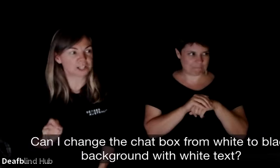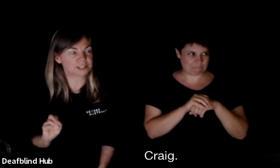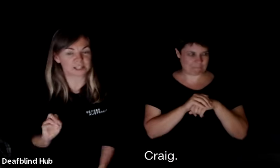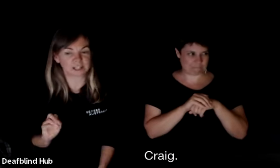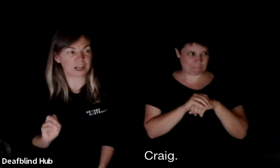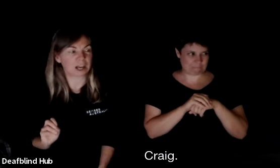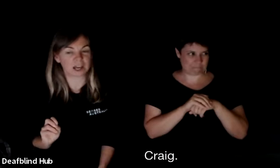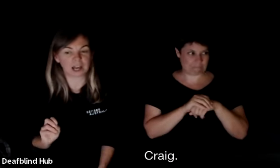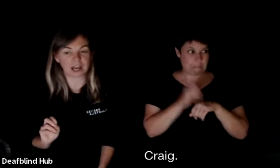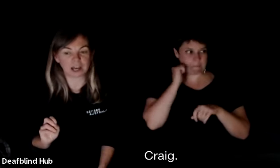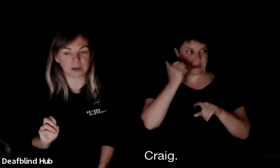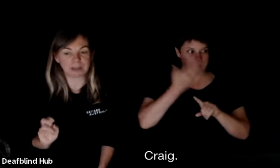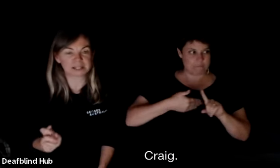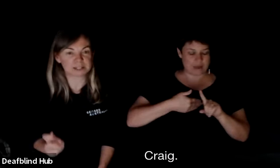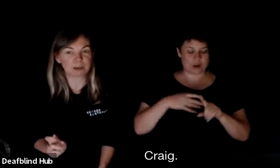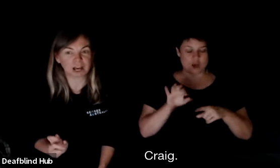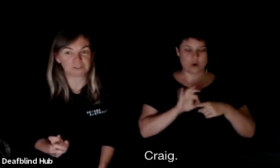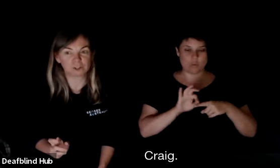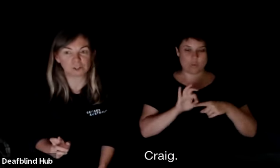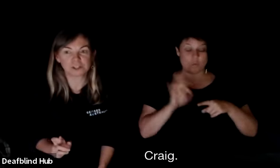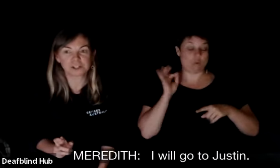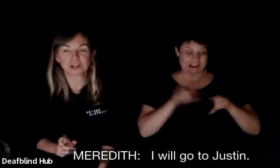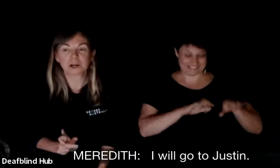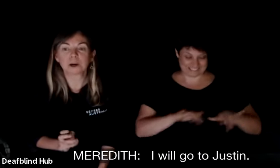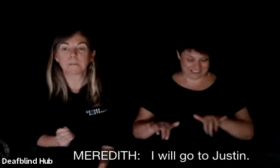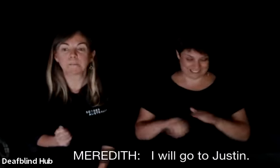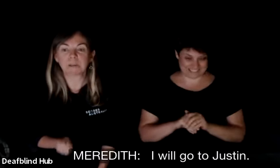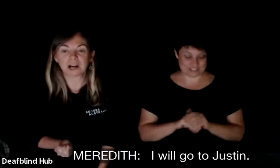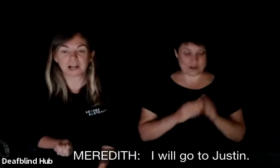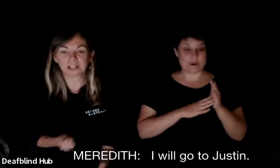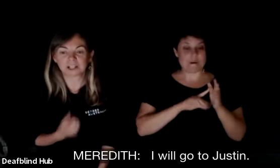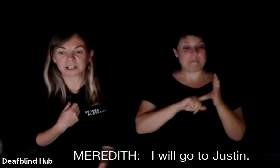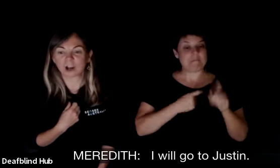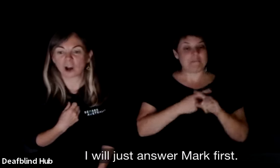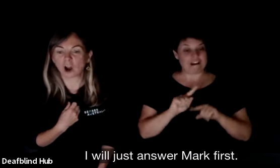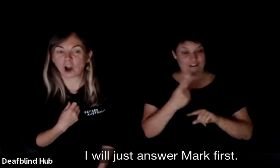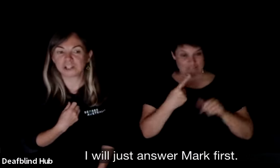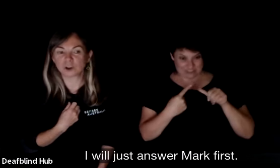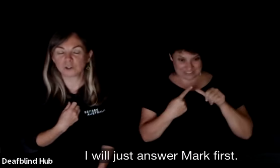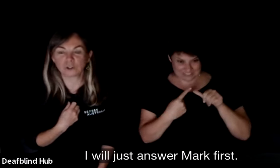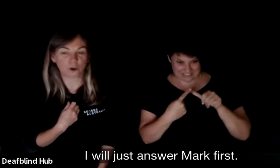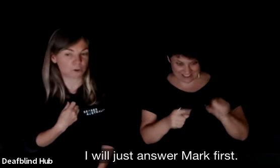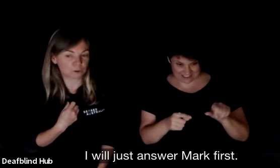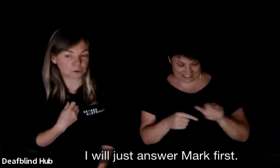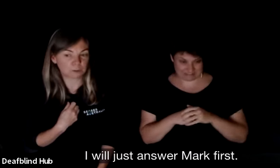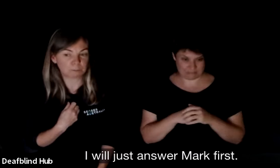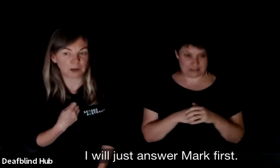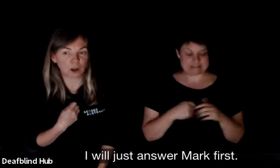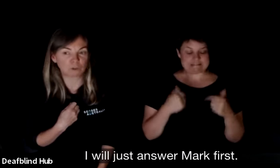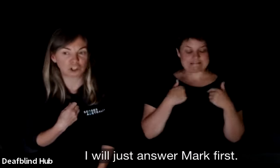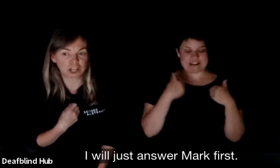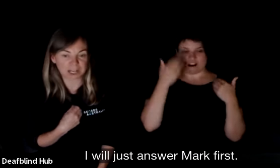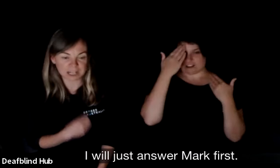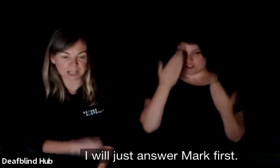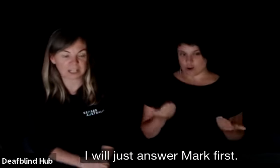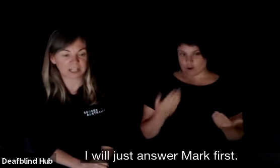I'll just answer Mark first. Yeah. Mark, I don't know, but I